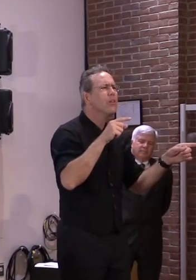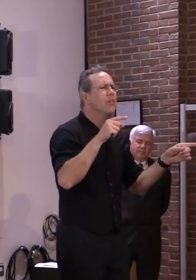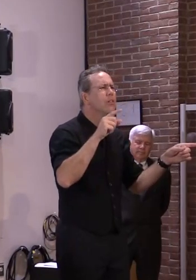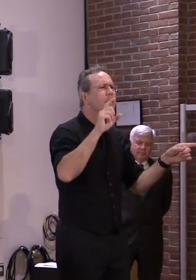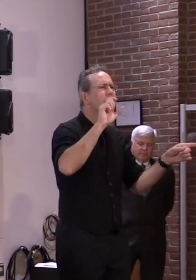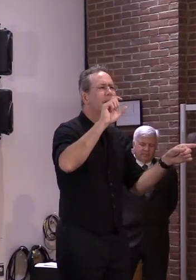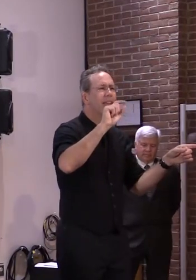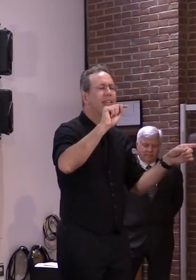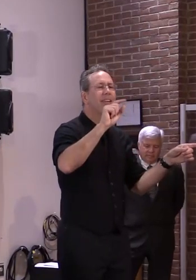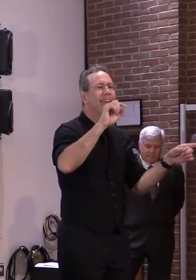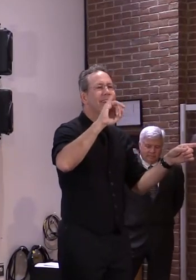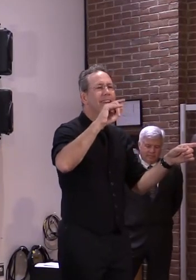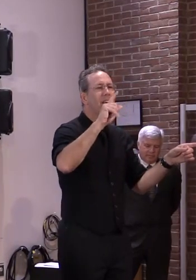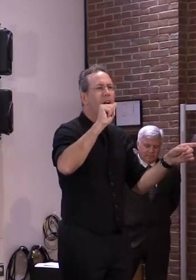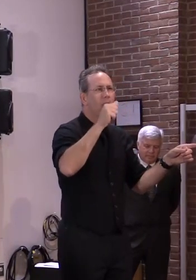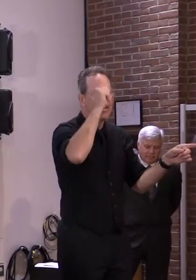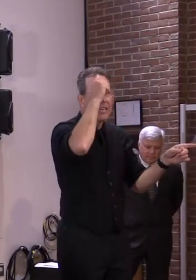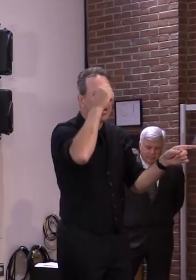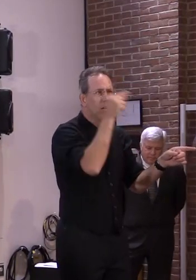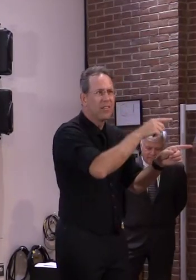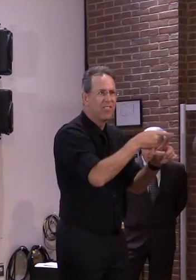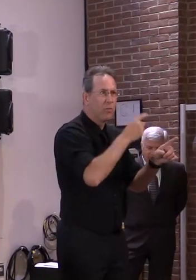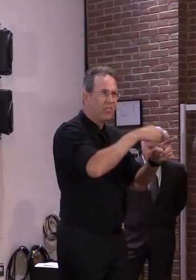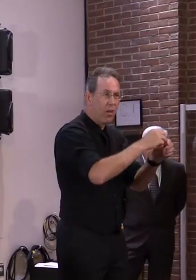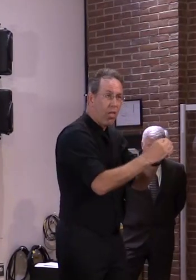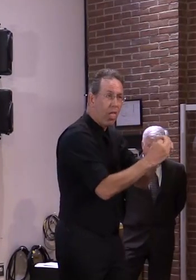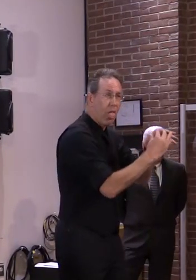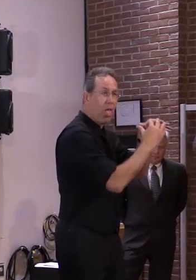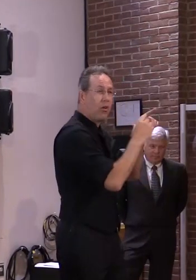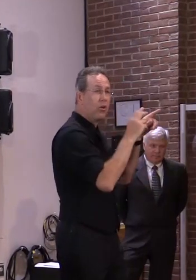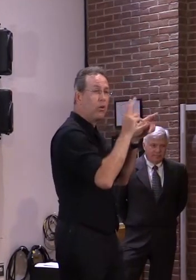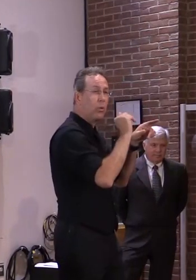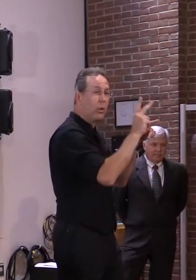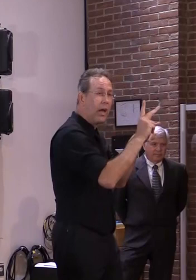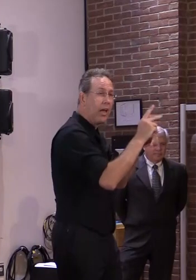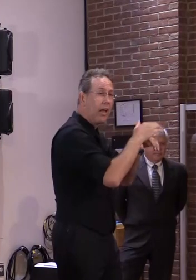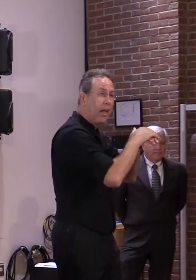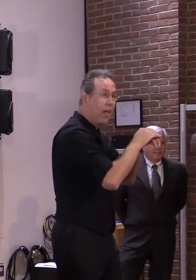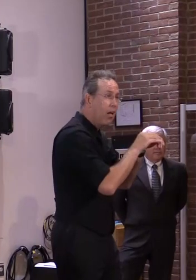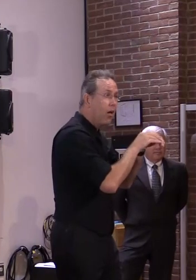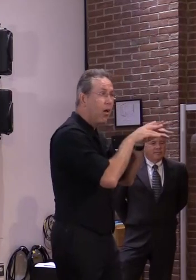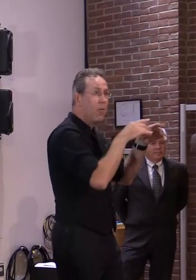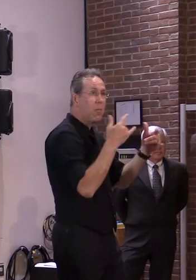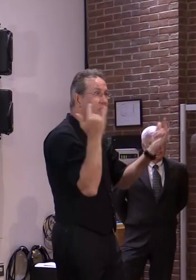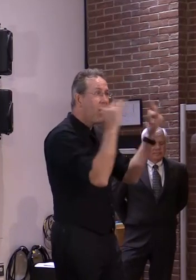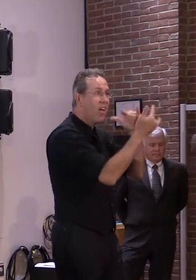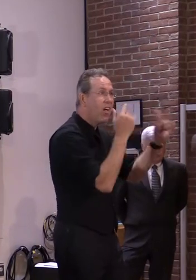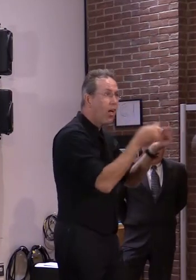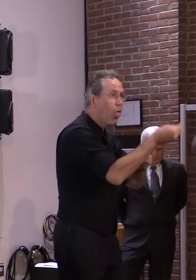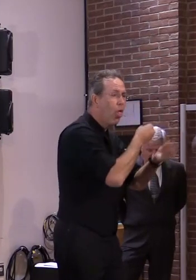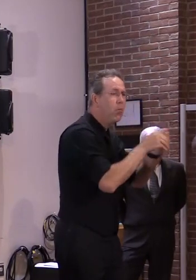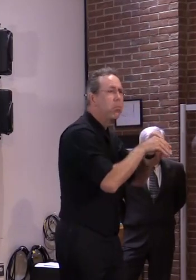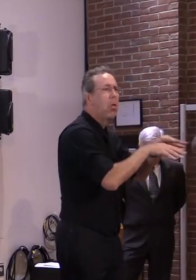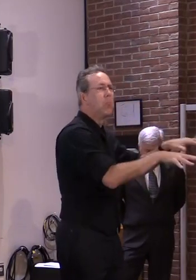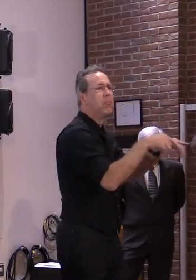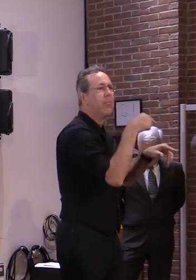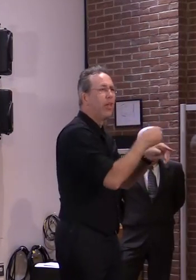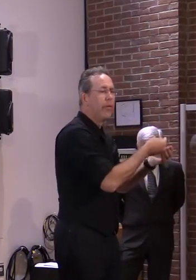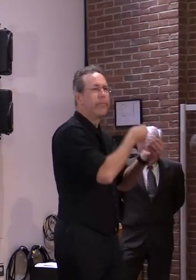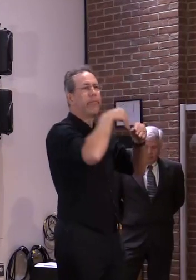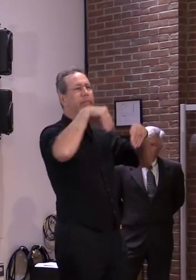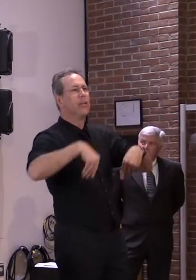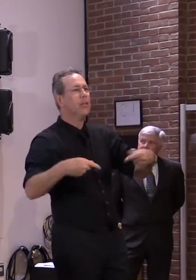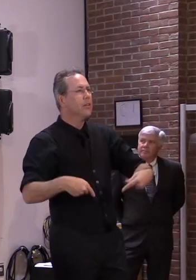or will things simmer down? It's very hard to really predict all of those events, and they play into the answer you're asking